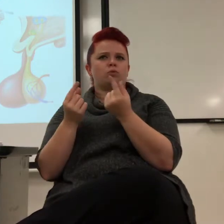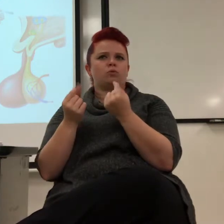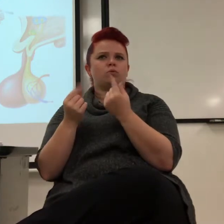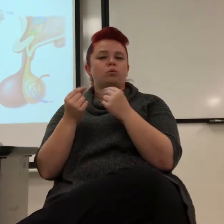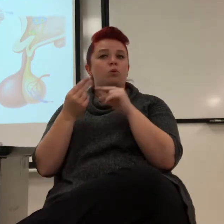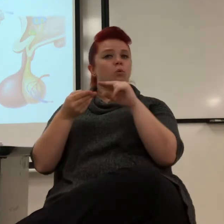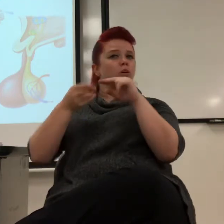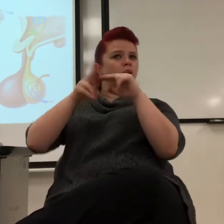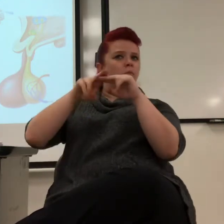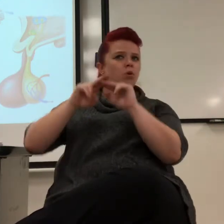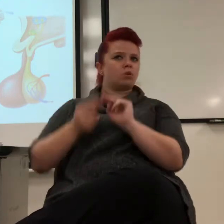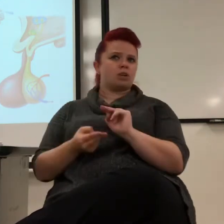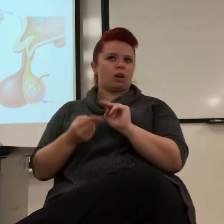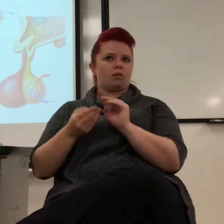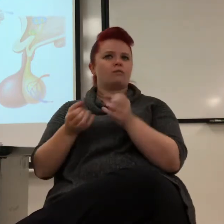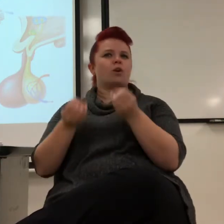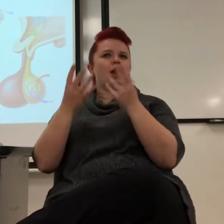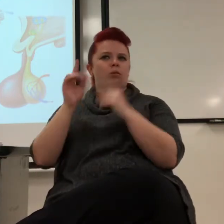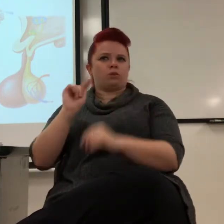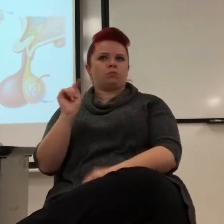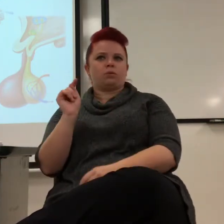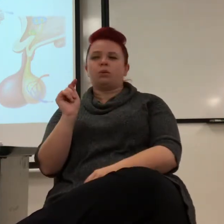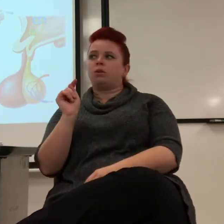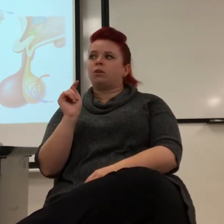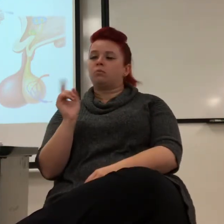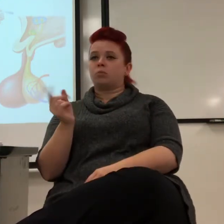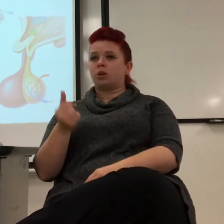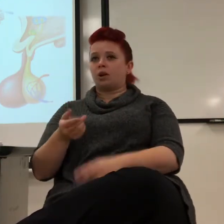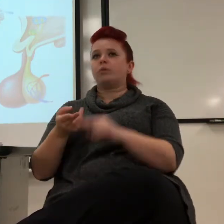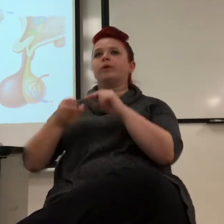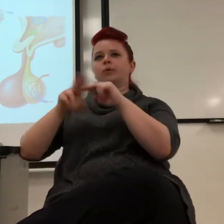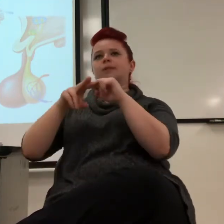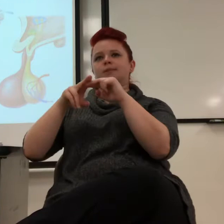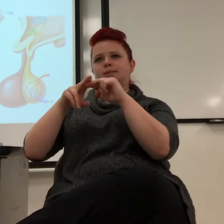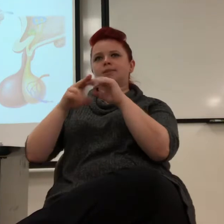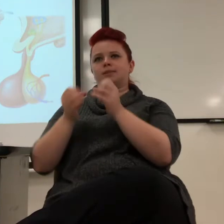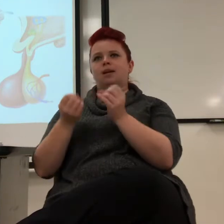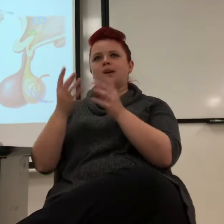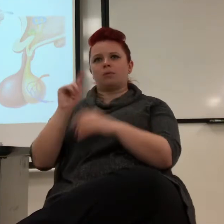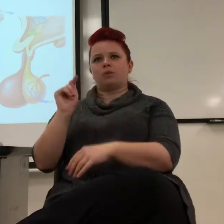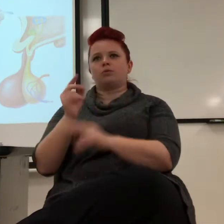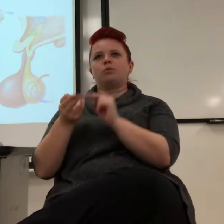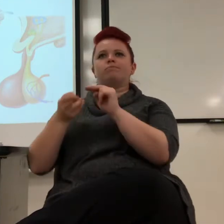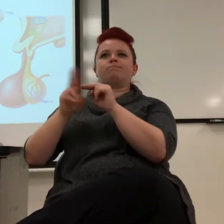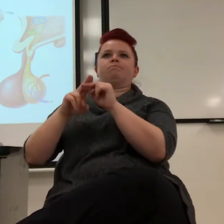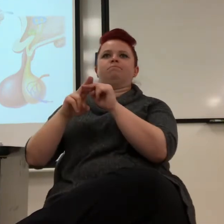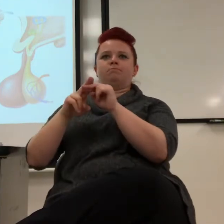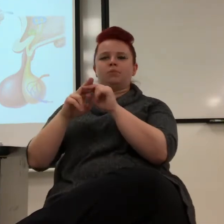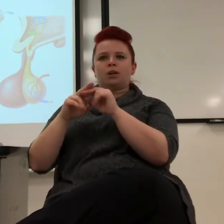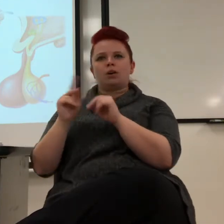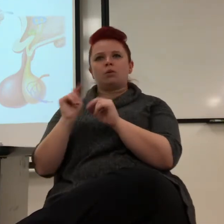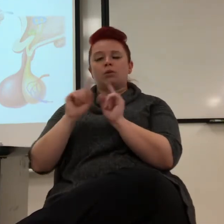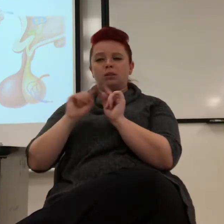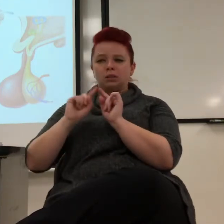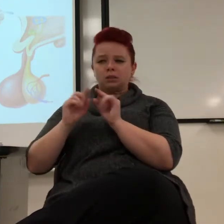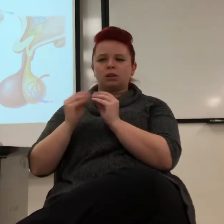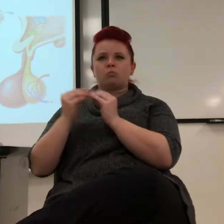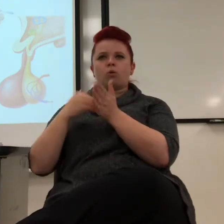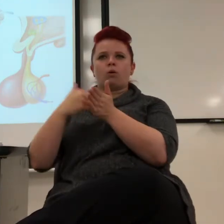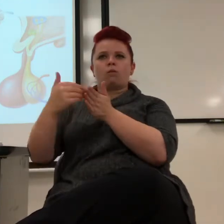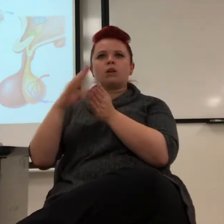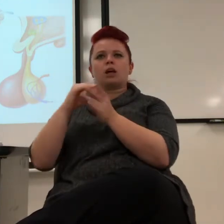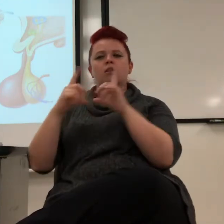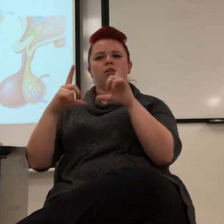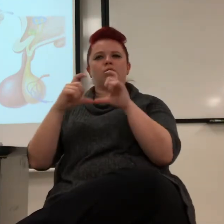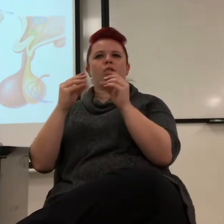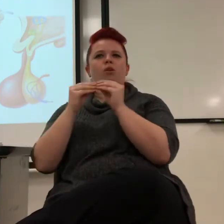Up or down for the urine output? You're inhibiting that hormone. Up. You're going to urinate more, and the concentration will be